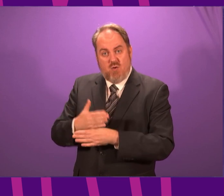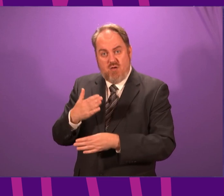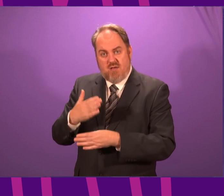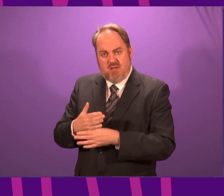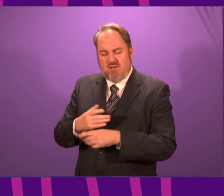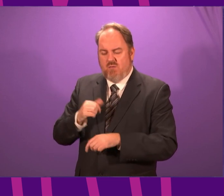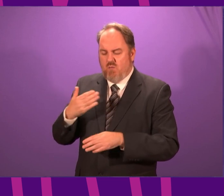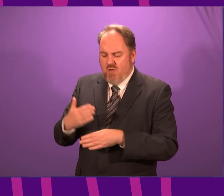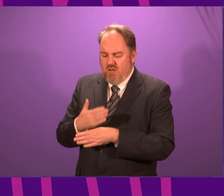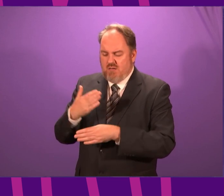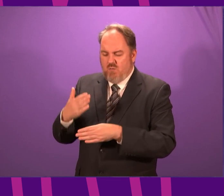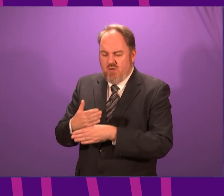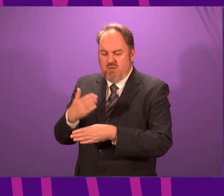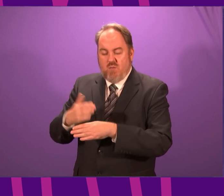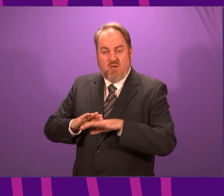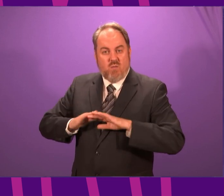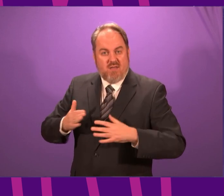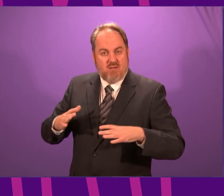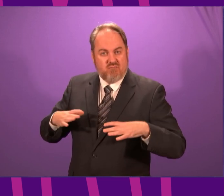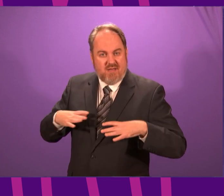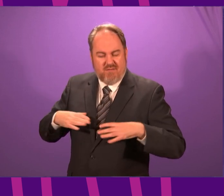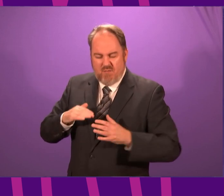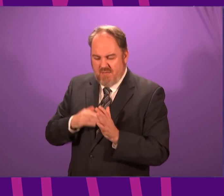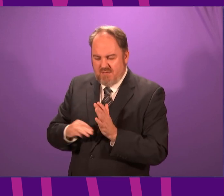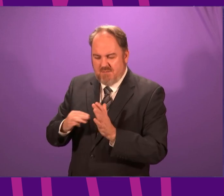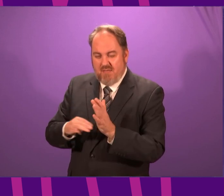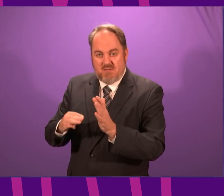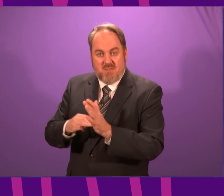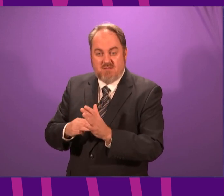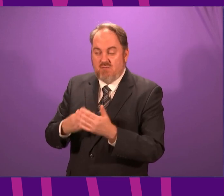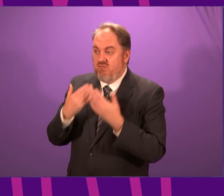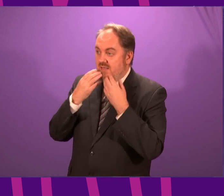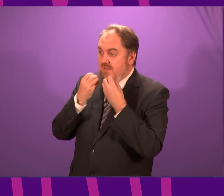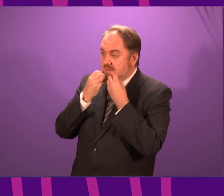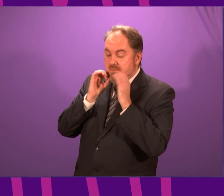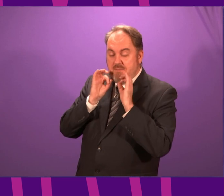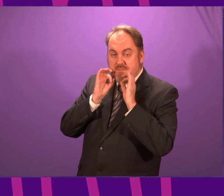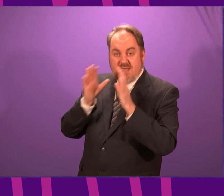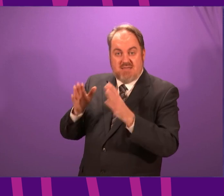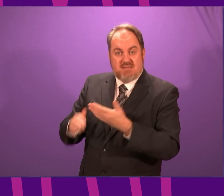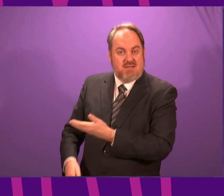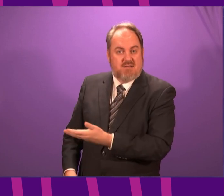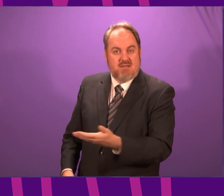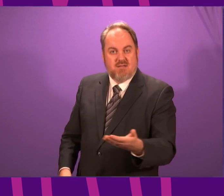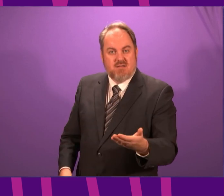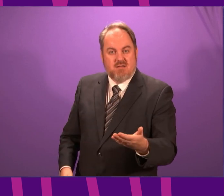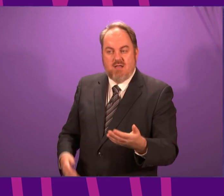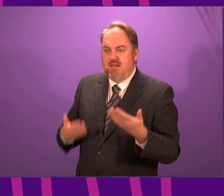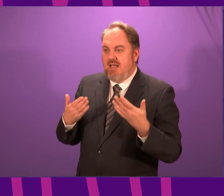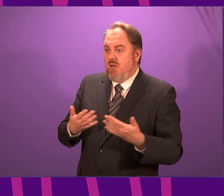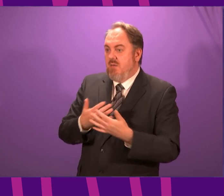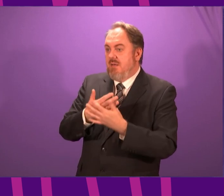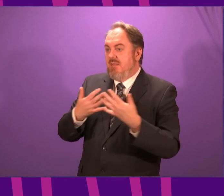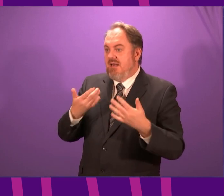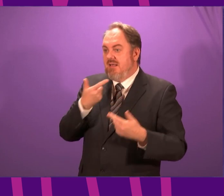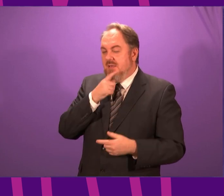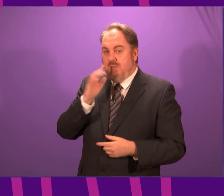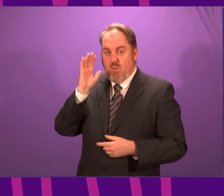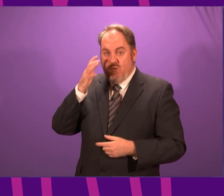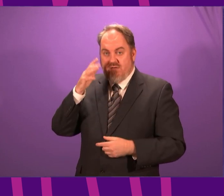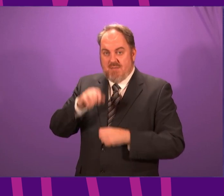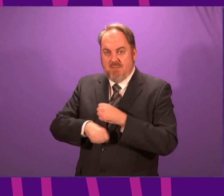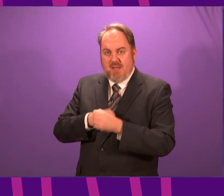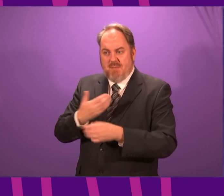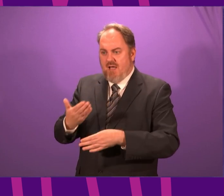for month after month with no break, has been heroic. And now, with many working people facing the grim prospects of